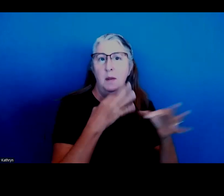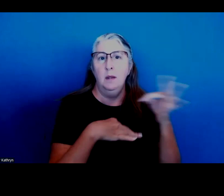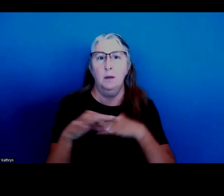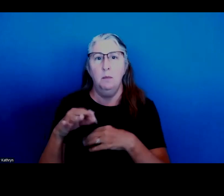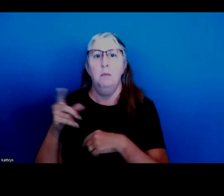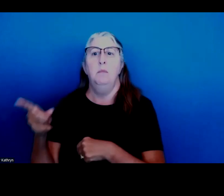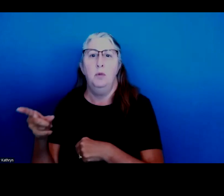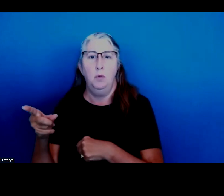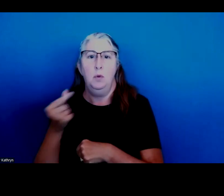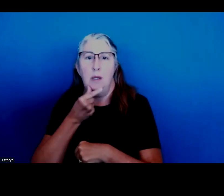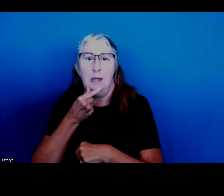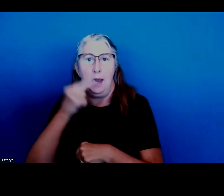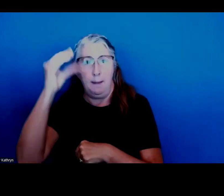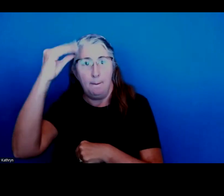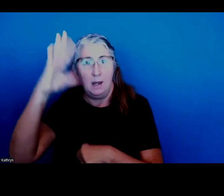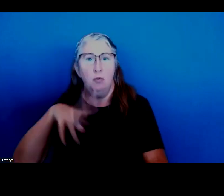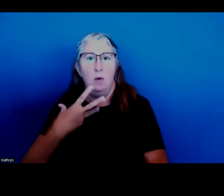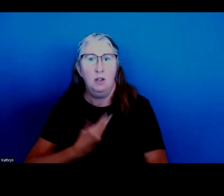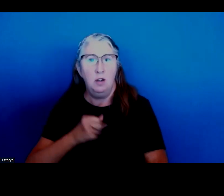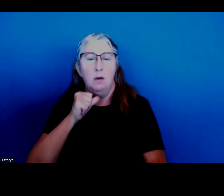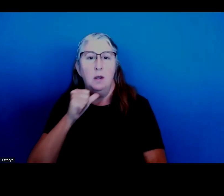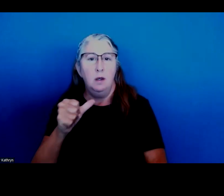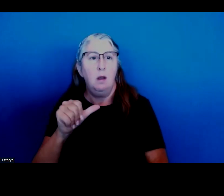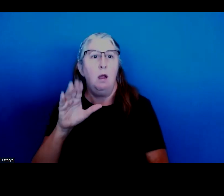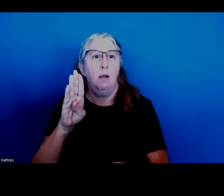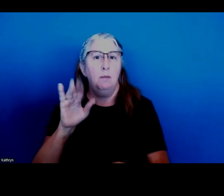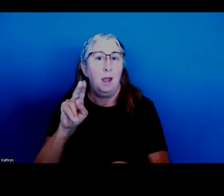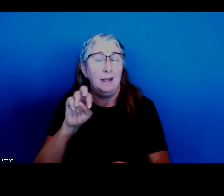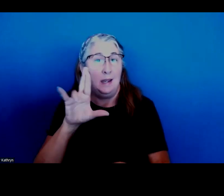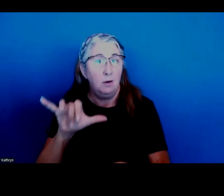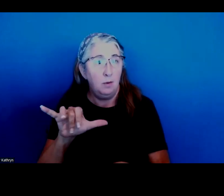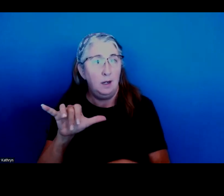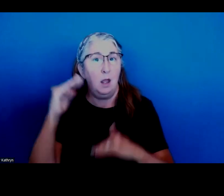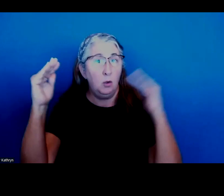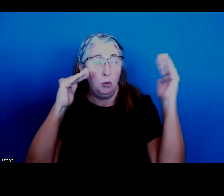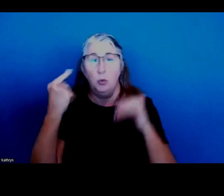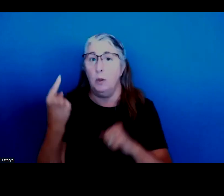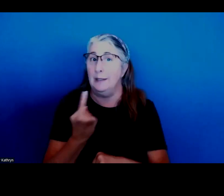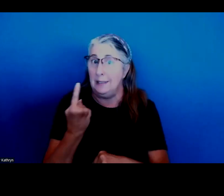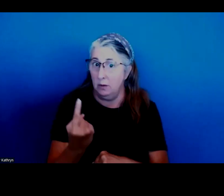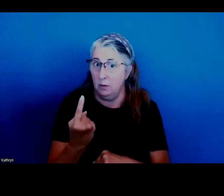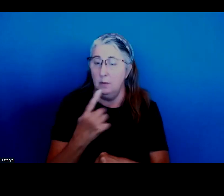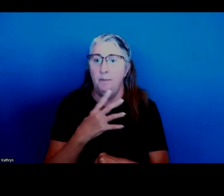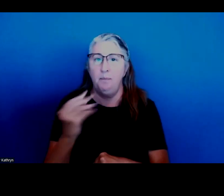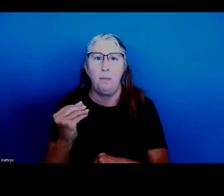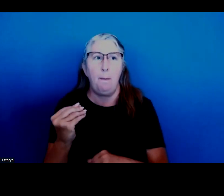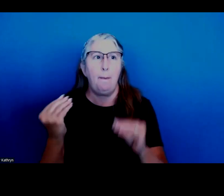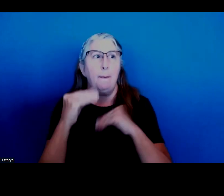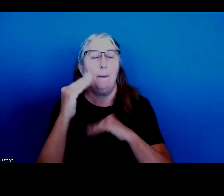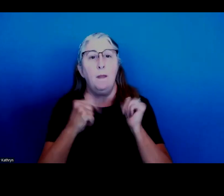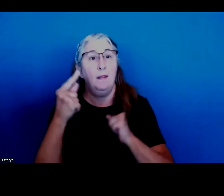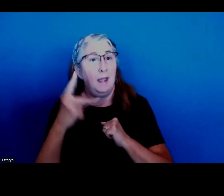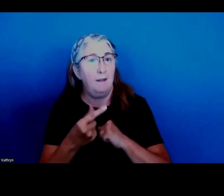men, transgender, and non-binary adults are more likely to be single, and more than half of gay